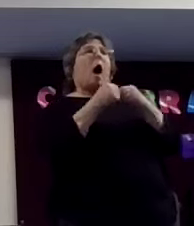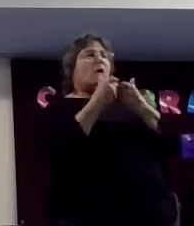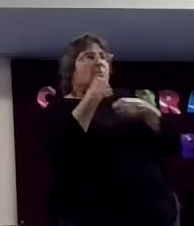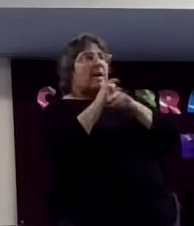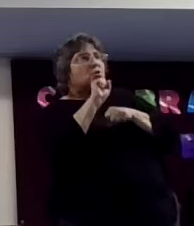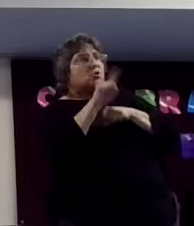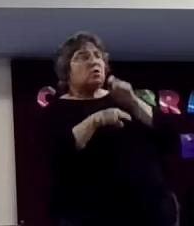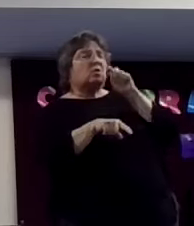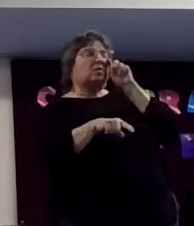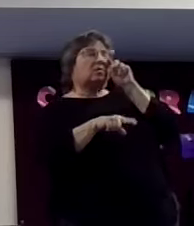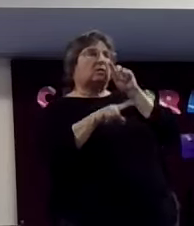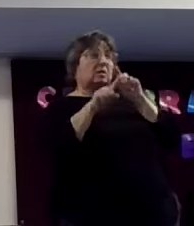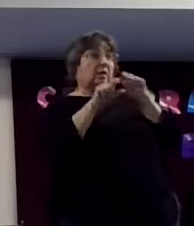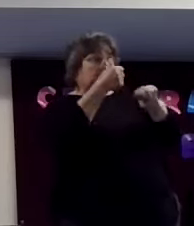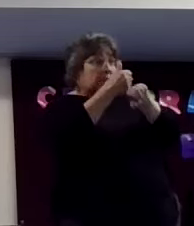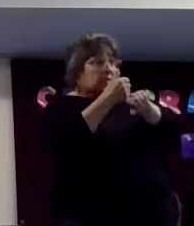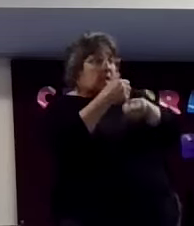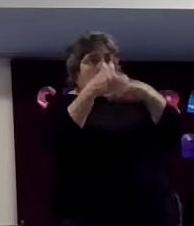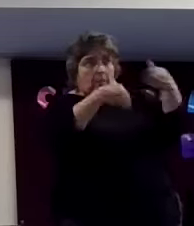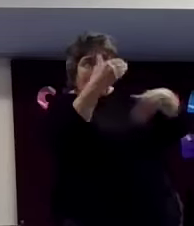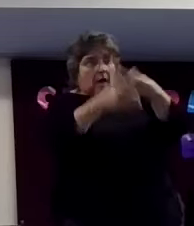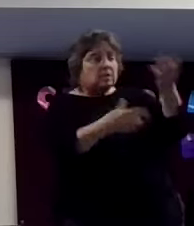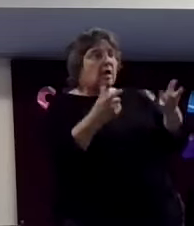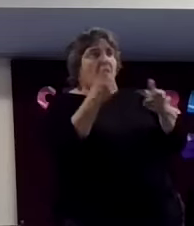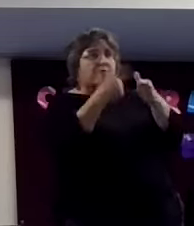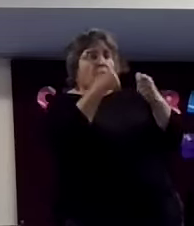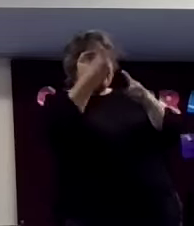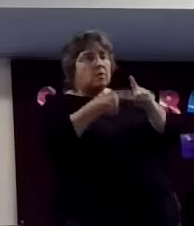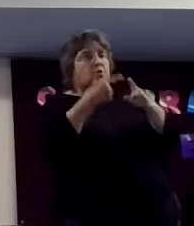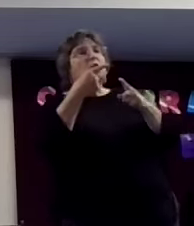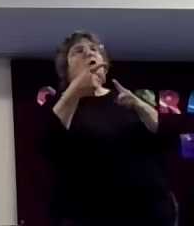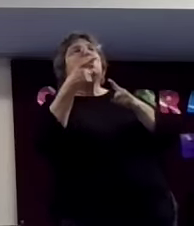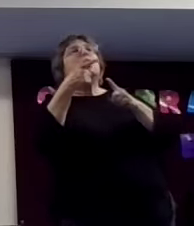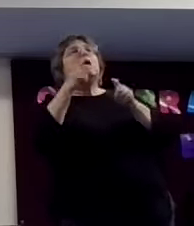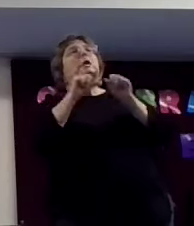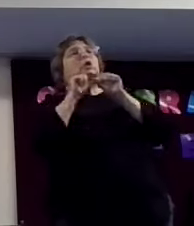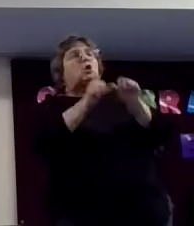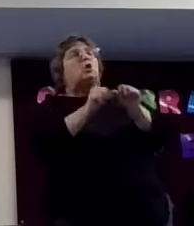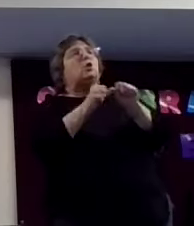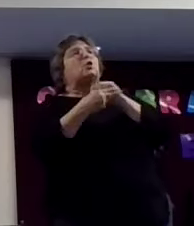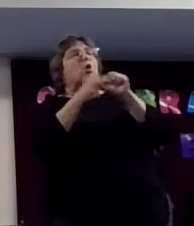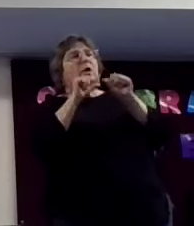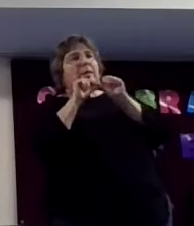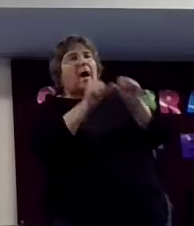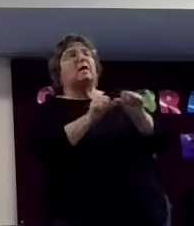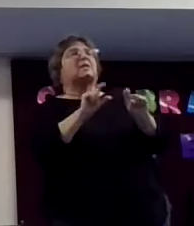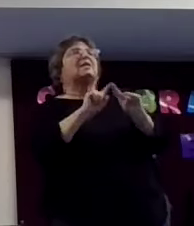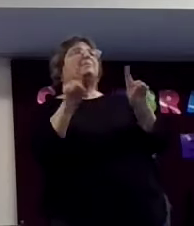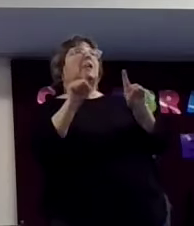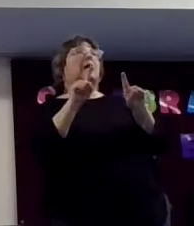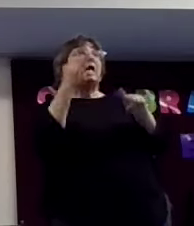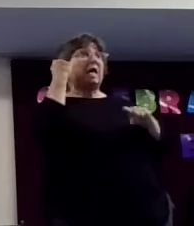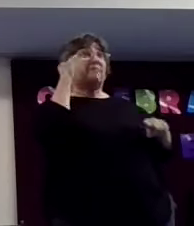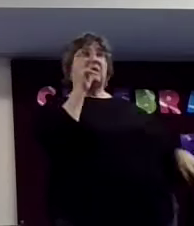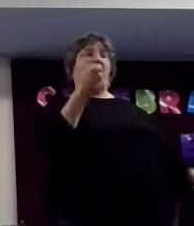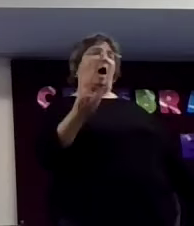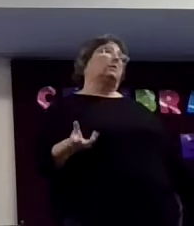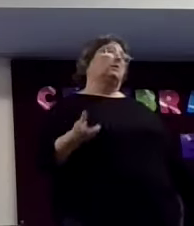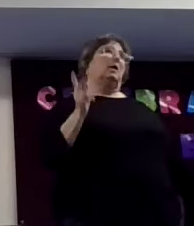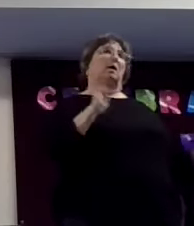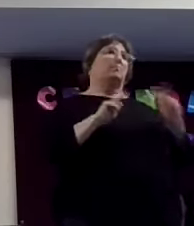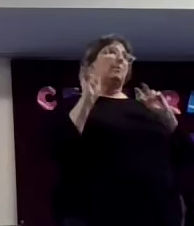to make sure, you know, you set up a process, you get your first month's rent, you got your security deposit. But it's really important, because if not,